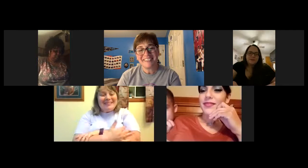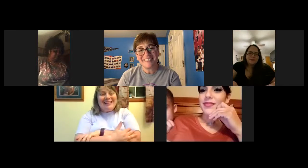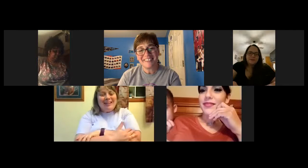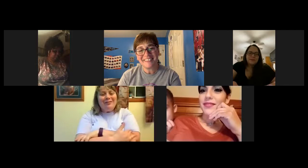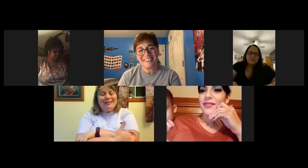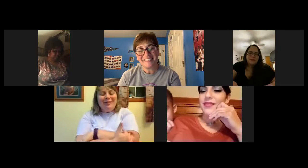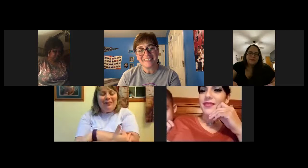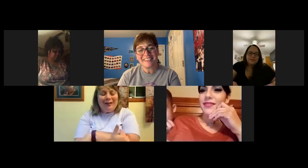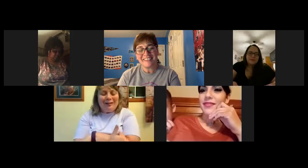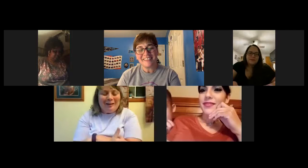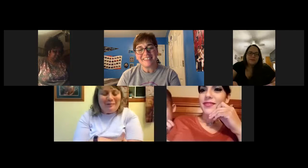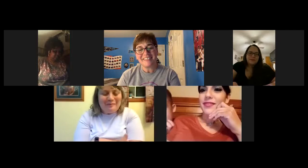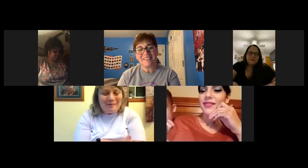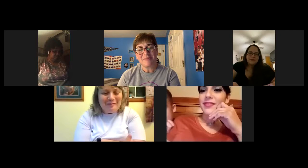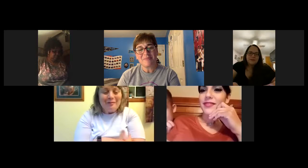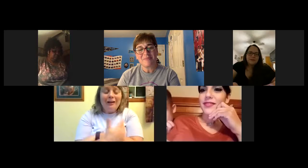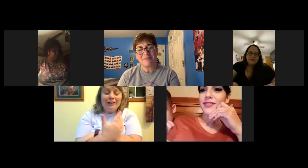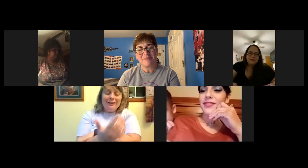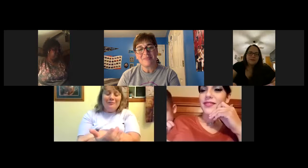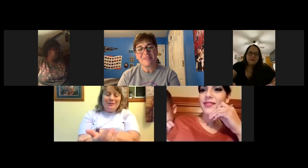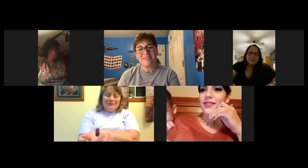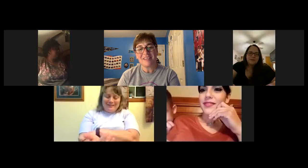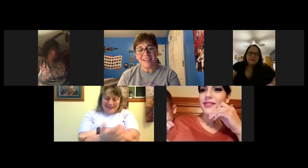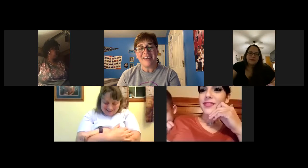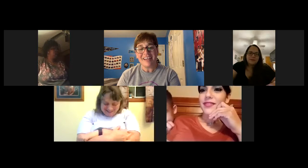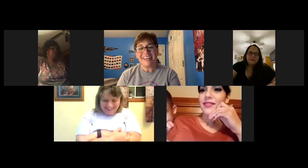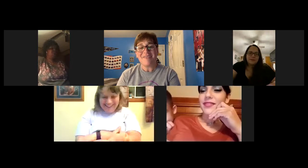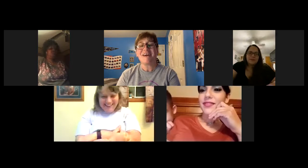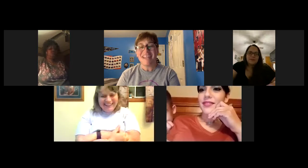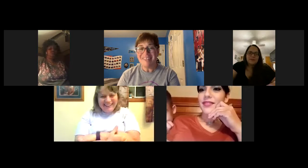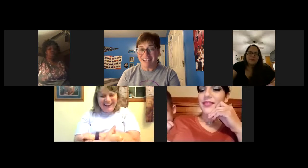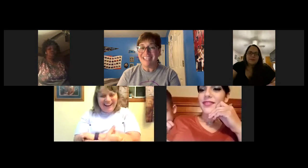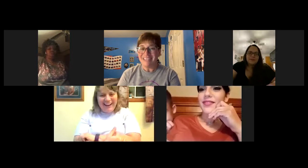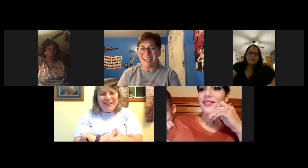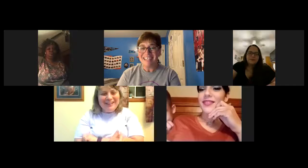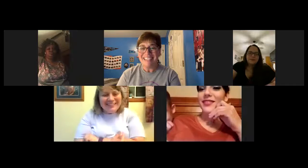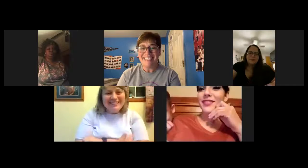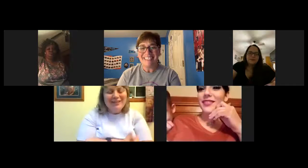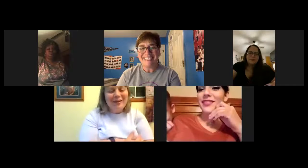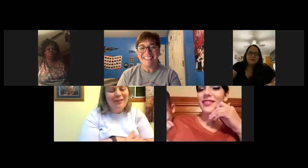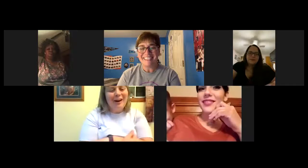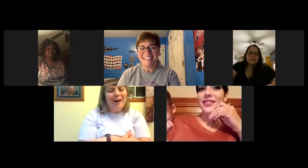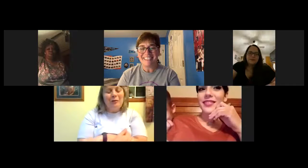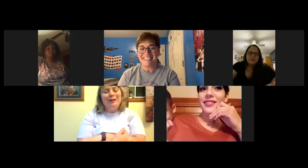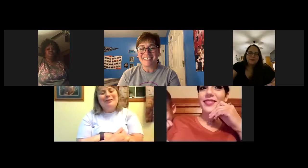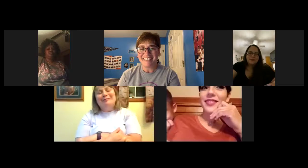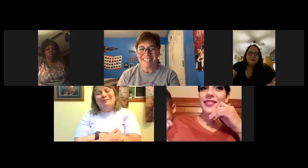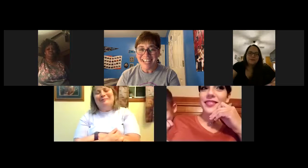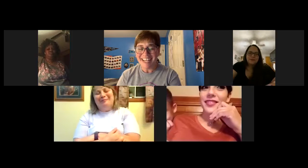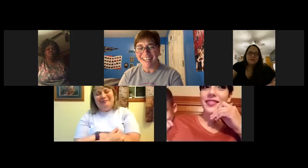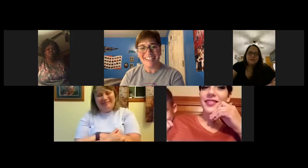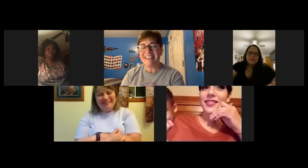of it to see if I could recognize what you were saying. Right. I mean, to try to figure out